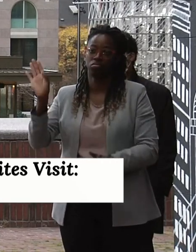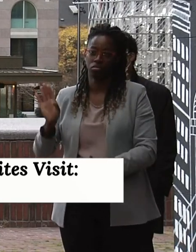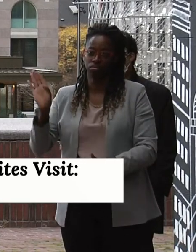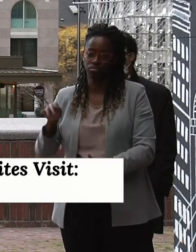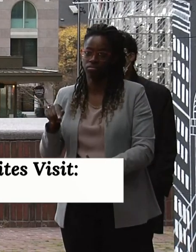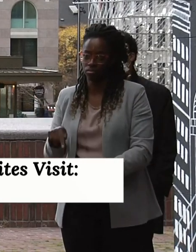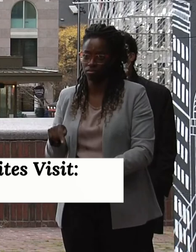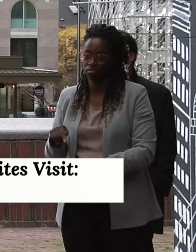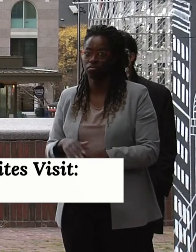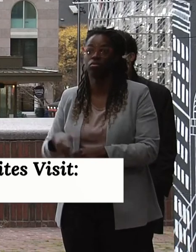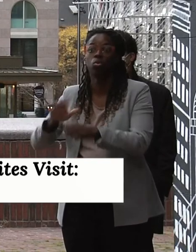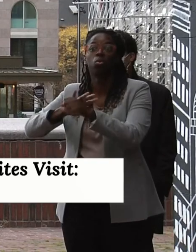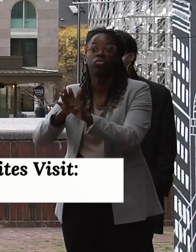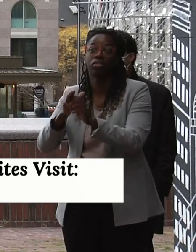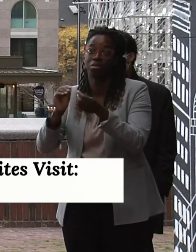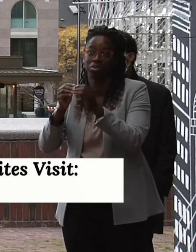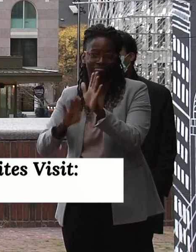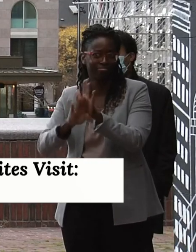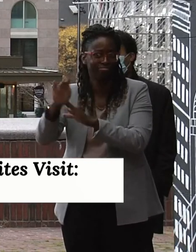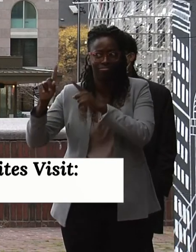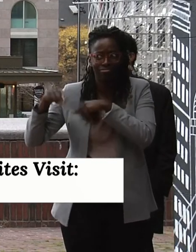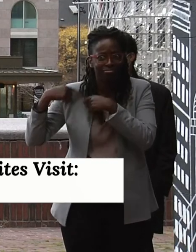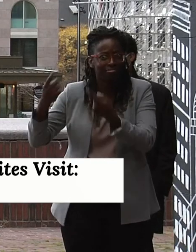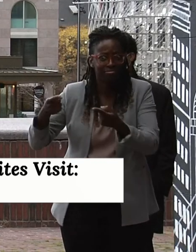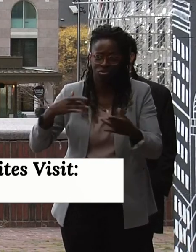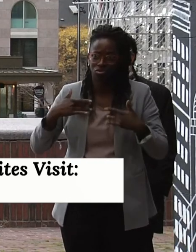COVID going up. I'm focused on that. I'm honored